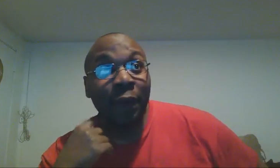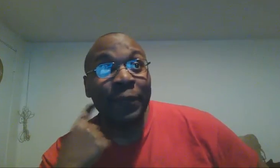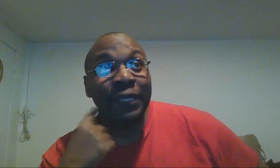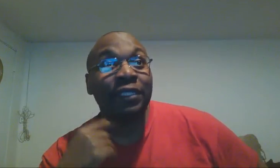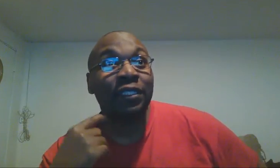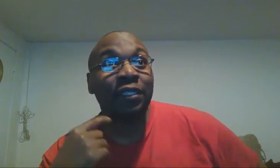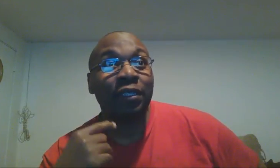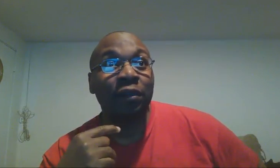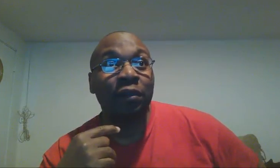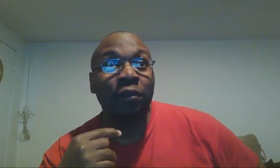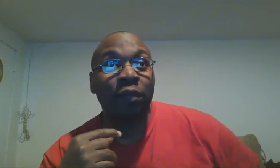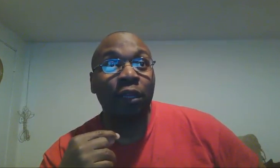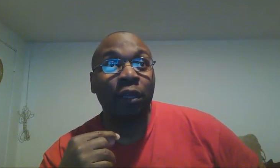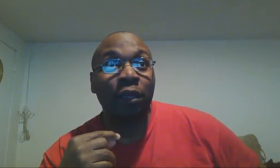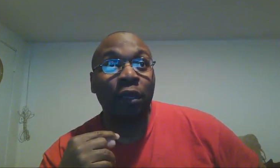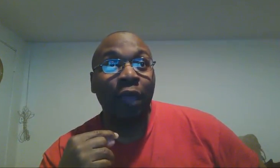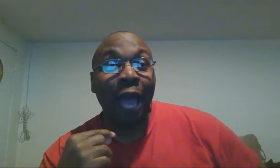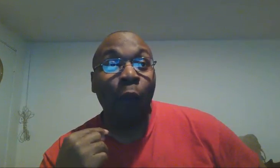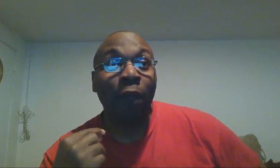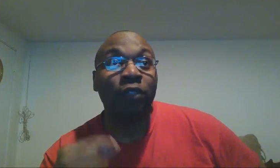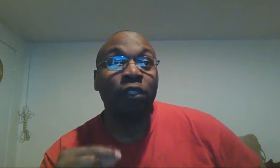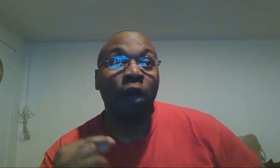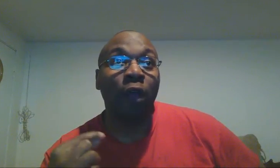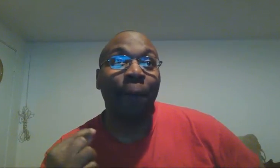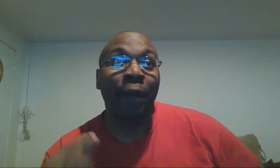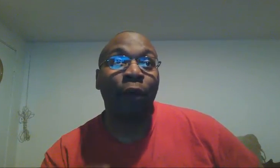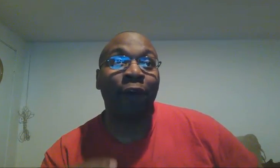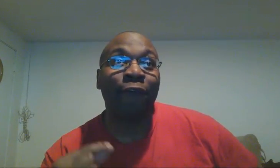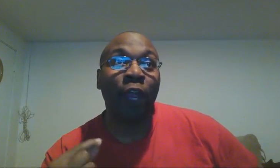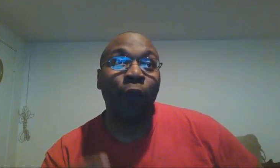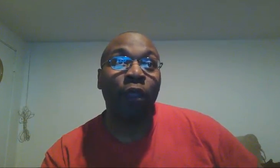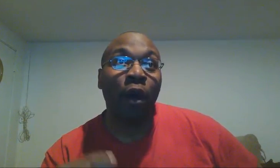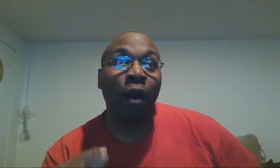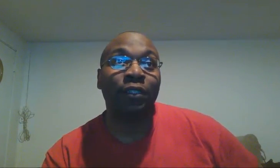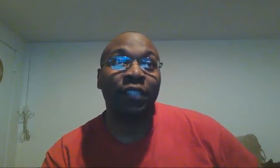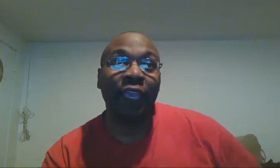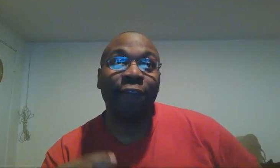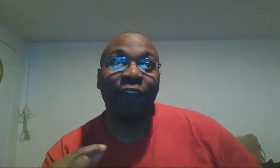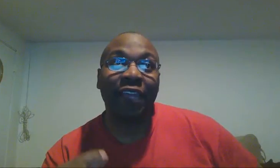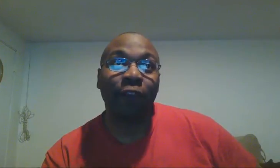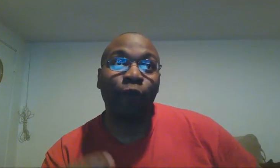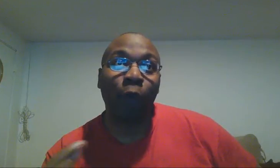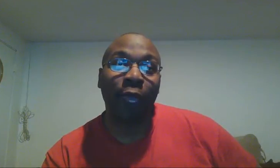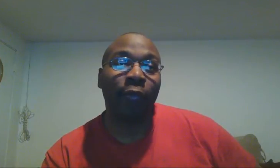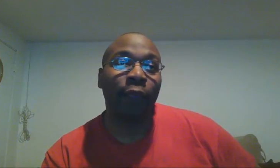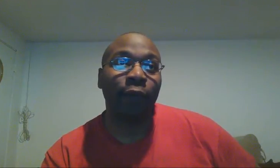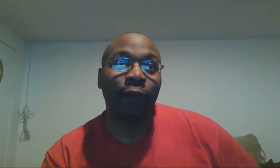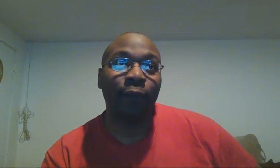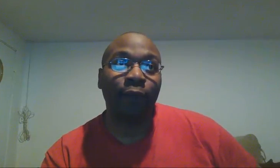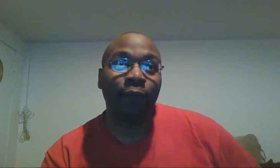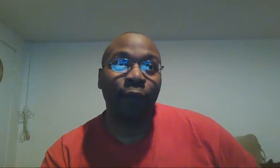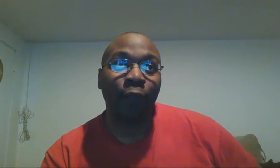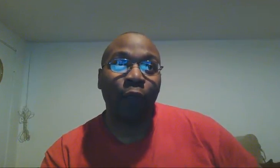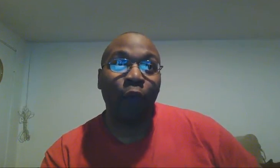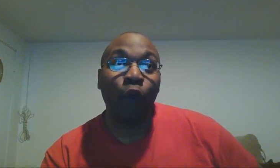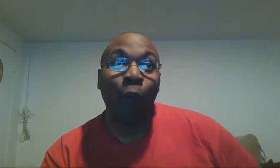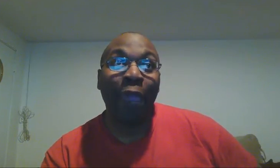But I want to talk about a very cost-effective way. A way